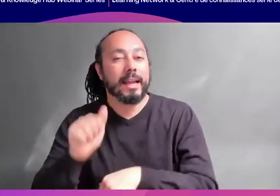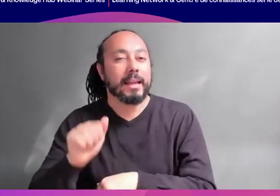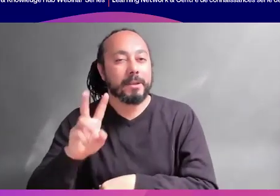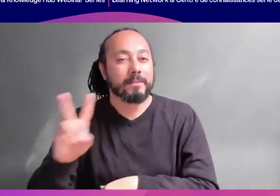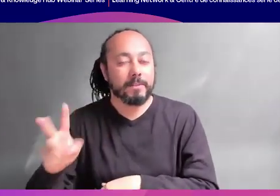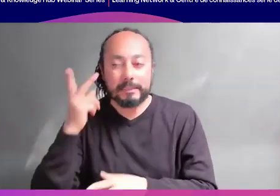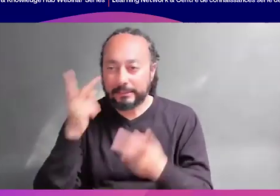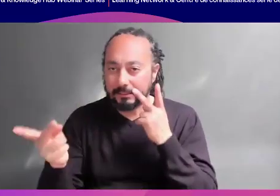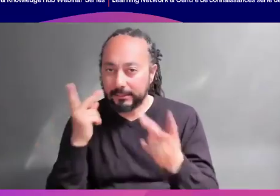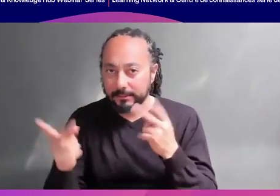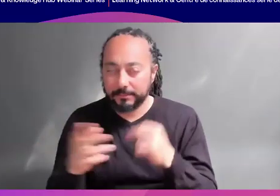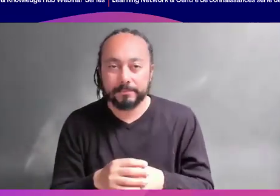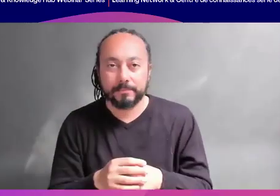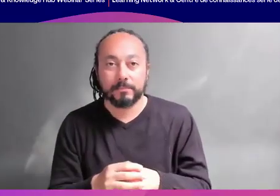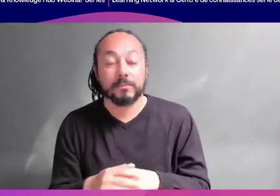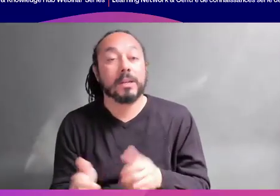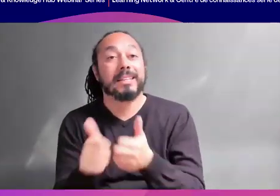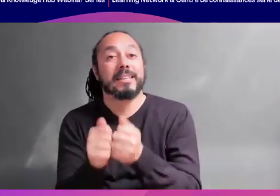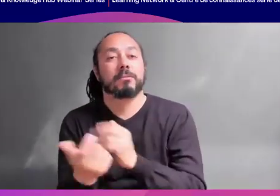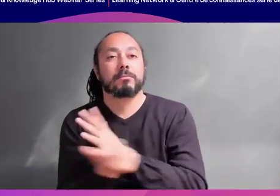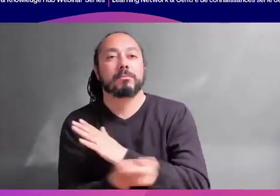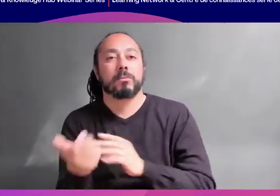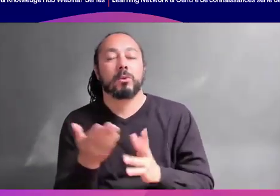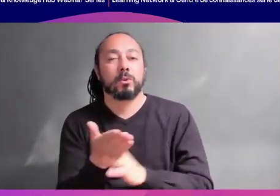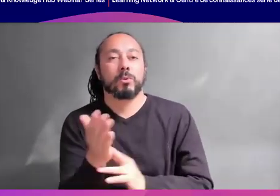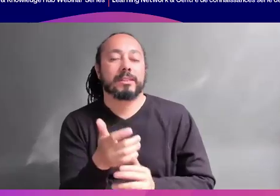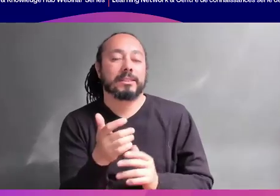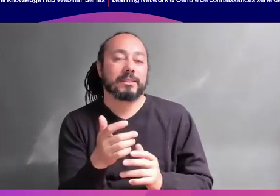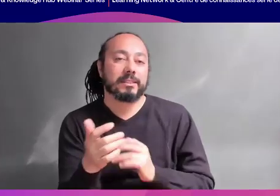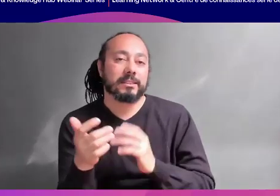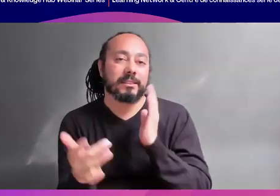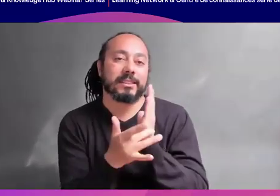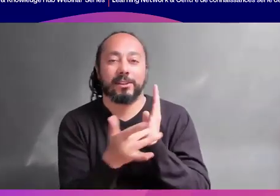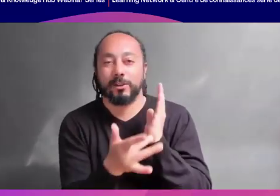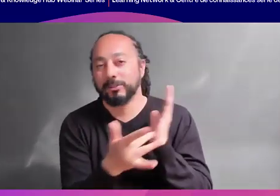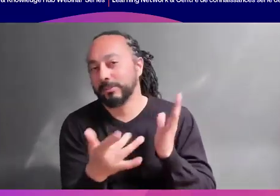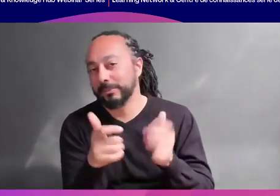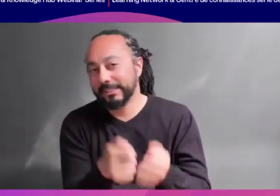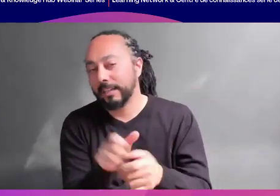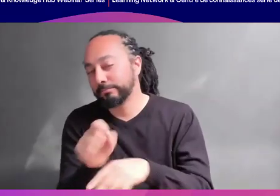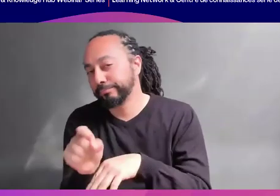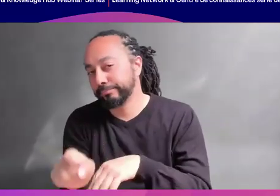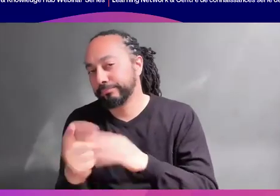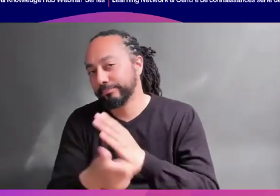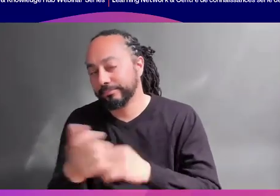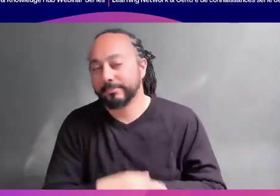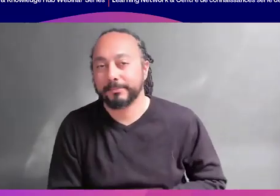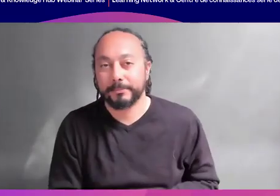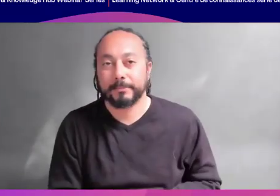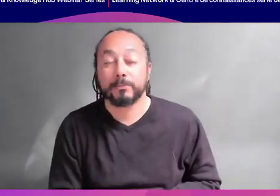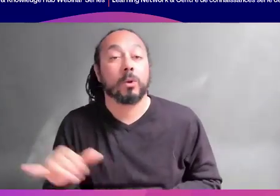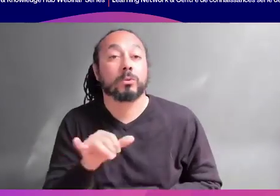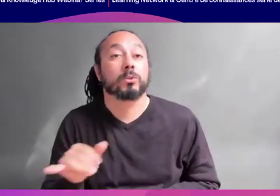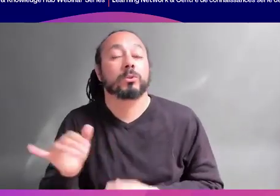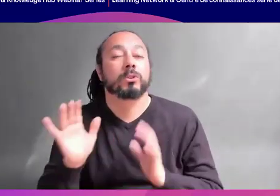things. So the texts are automated through a texting platform. We're currently building a supplementary chatbot